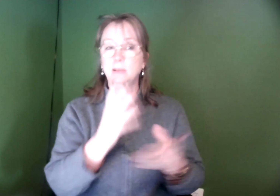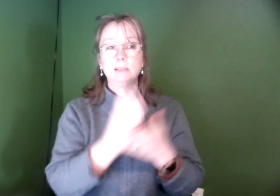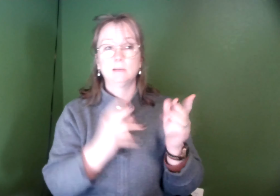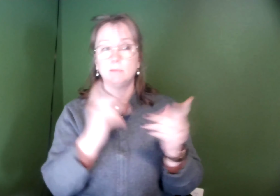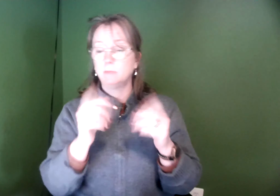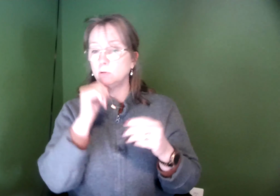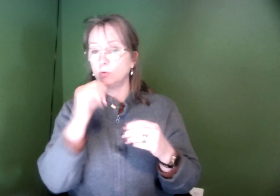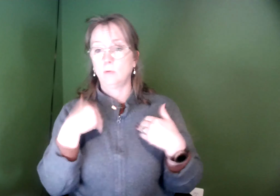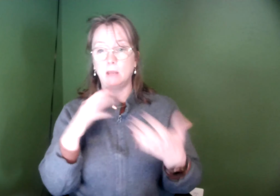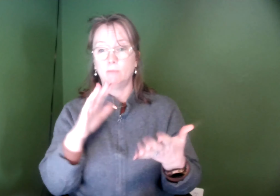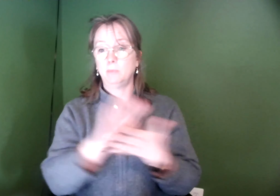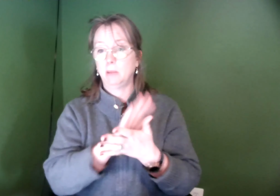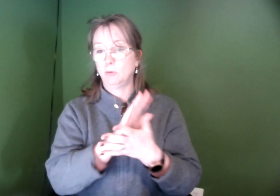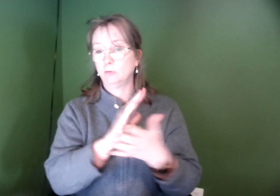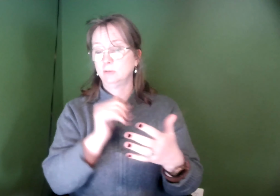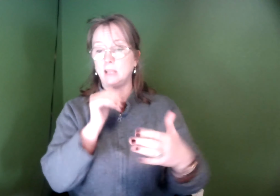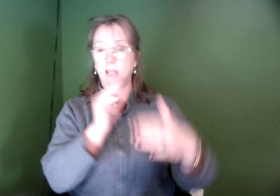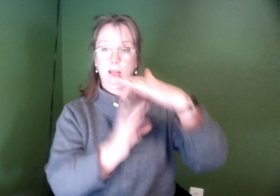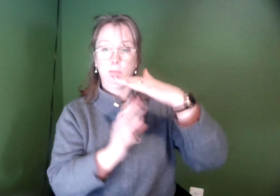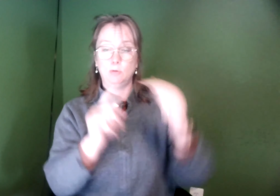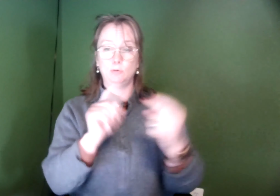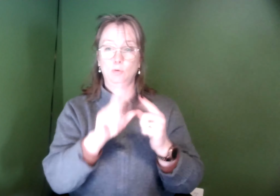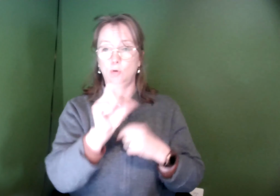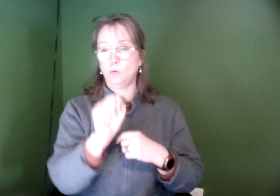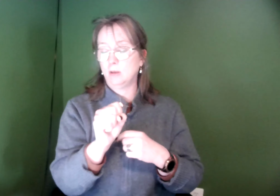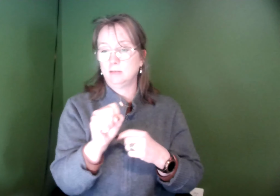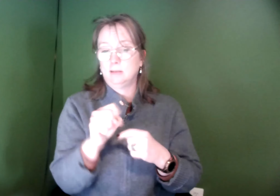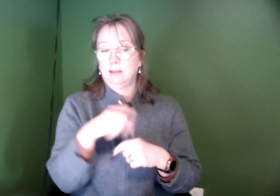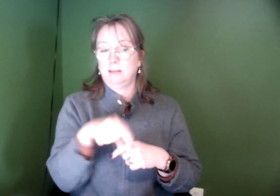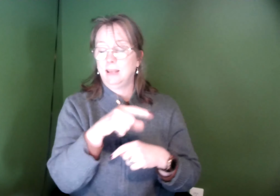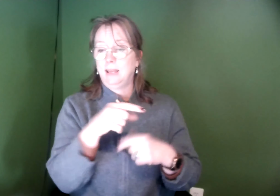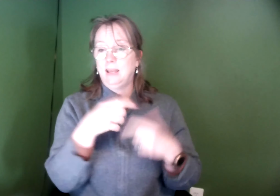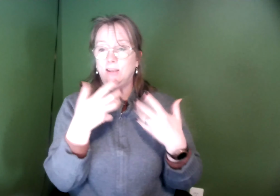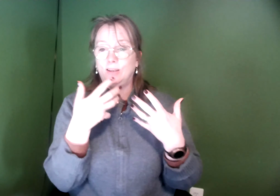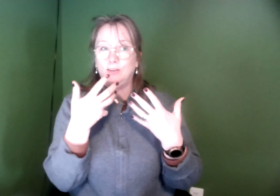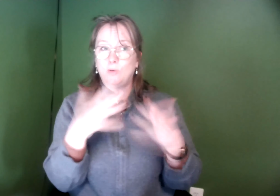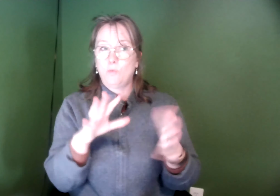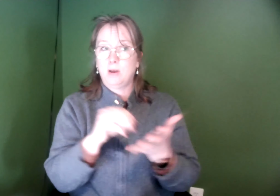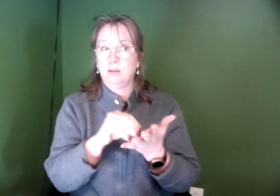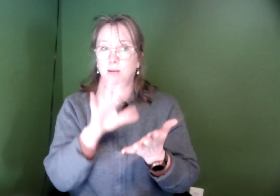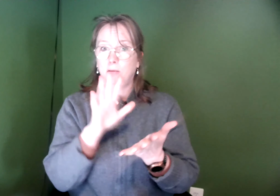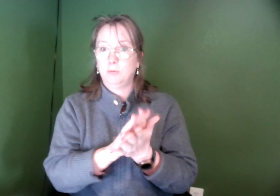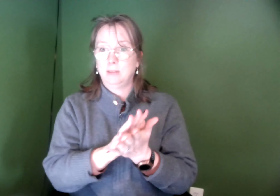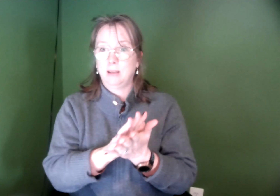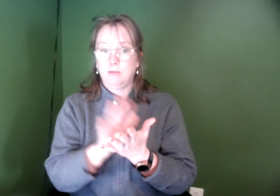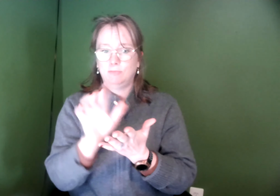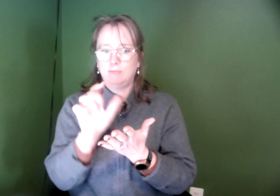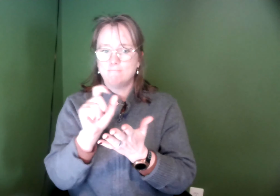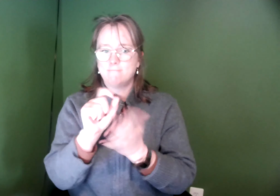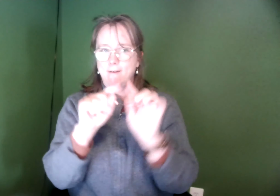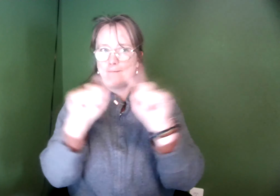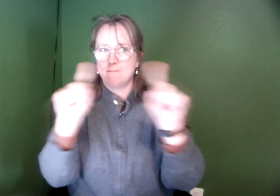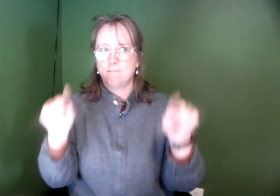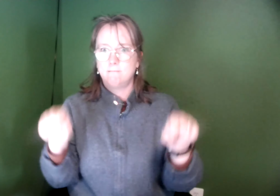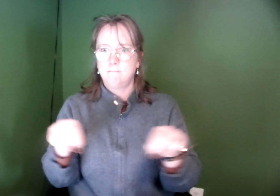serve, they don't want to fill paperwork out. And they will not get mental health care if they have to fill